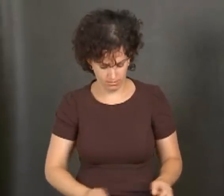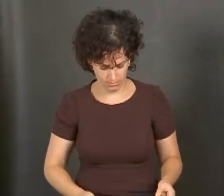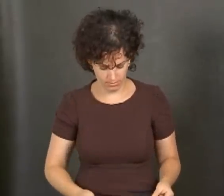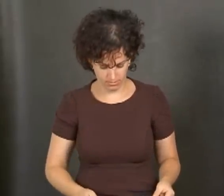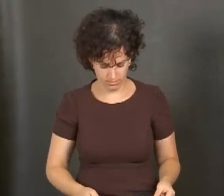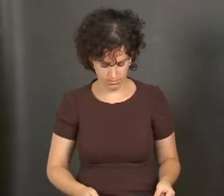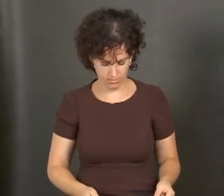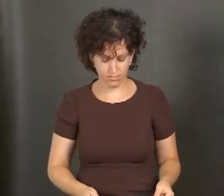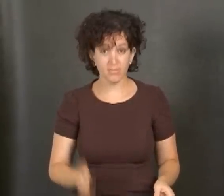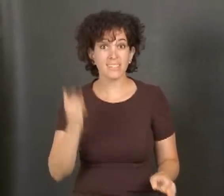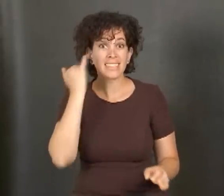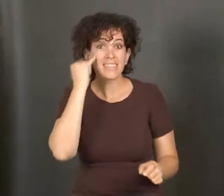contact.